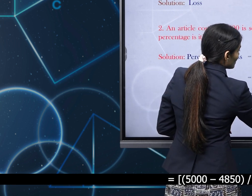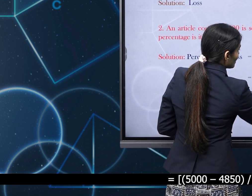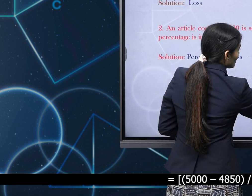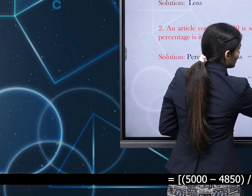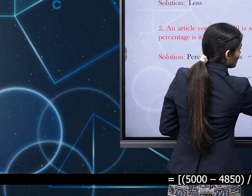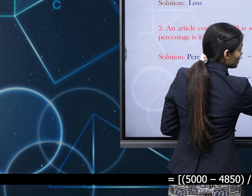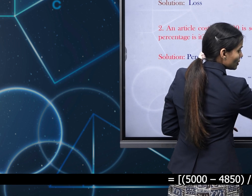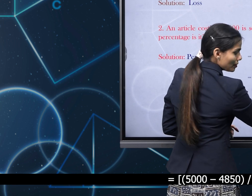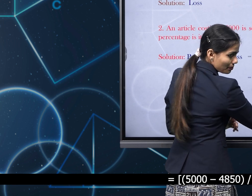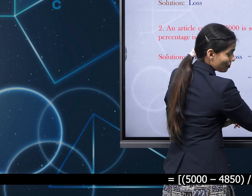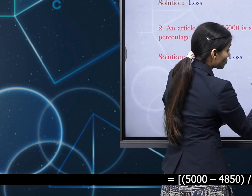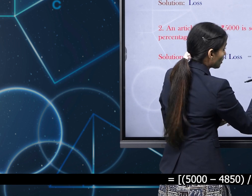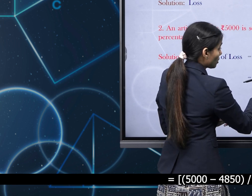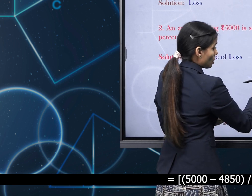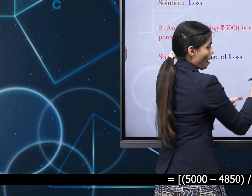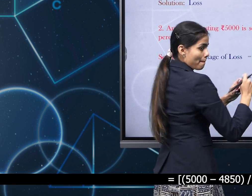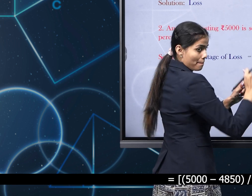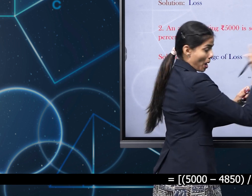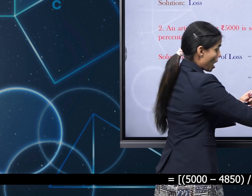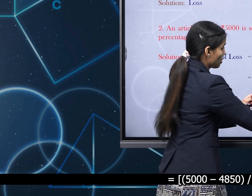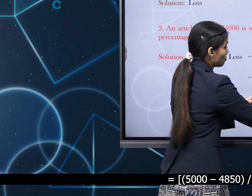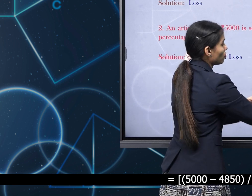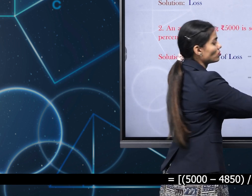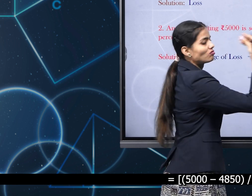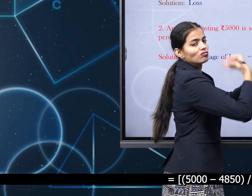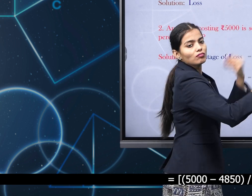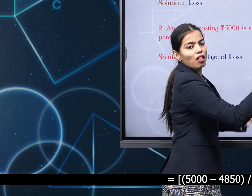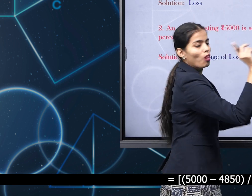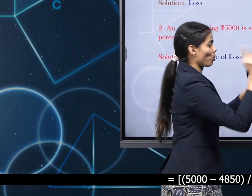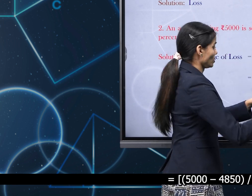4850 by 5000 into 100